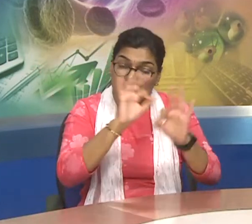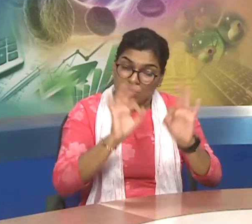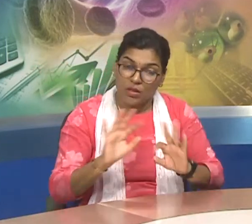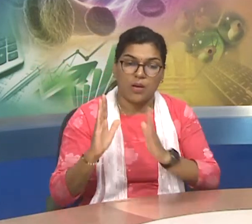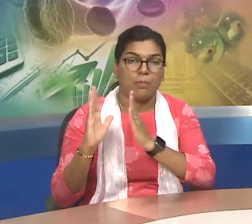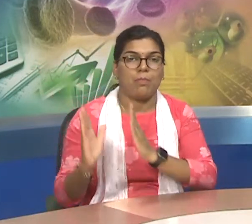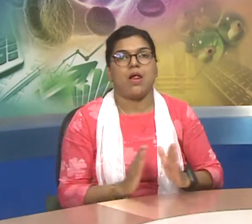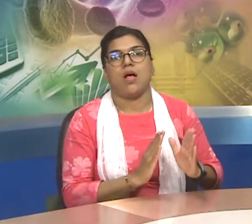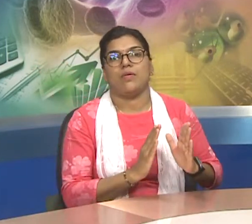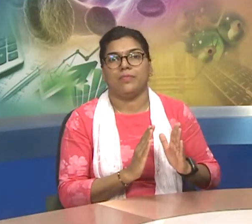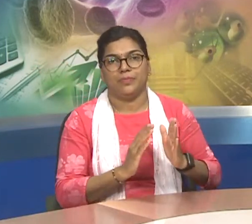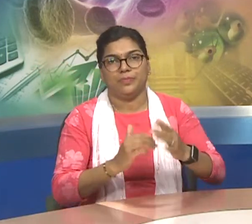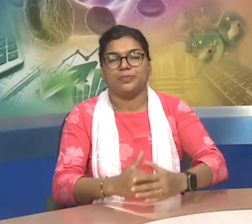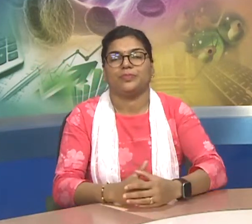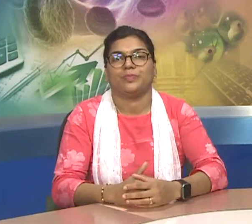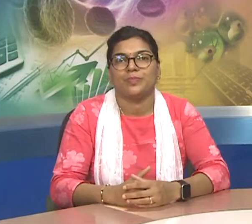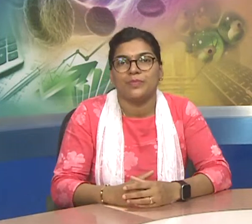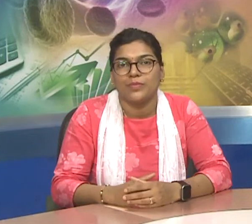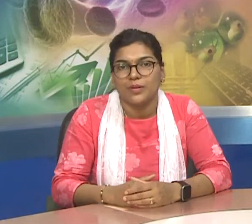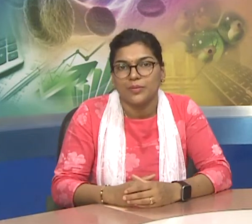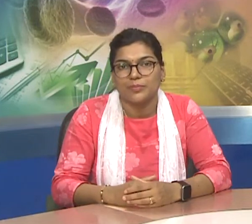easiness, to make their work easy.